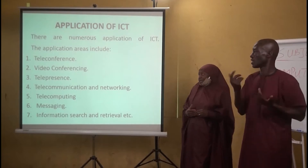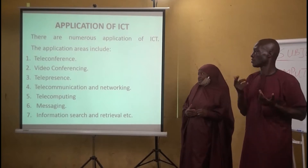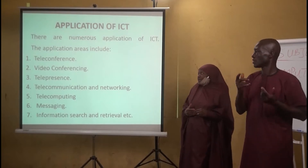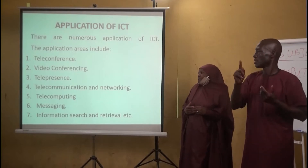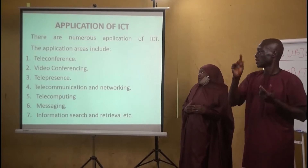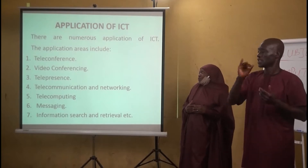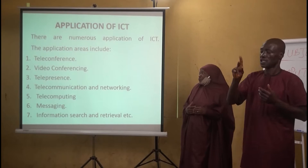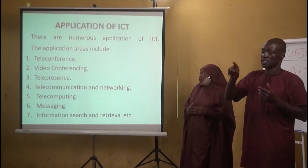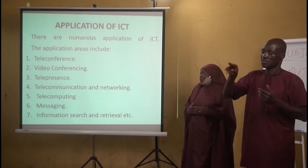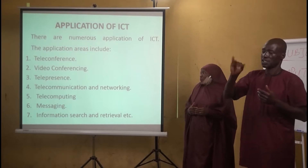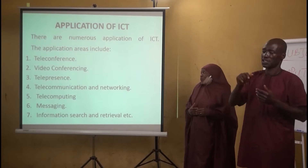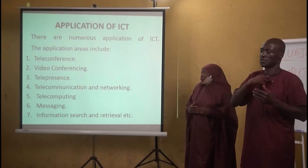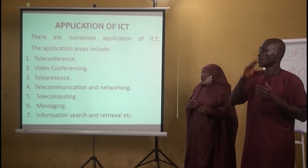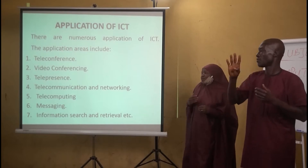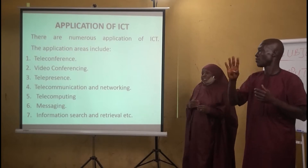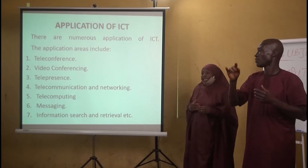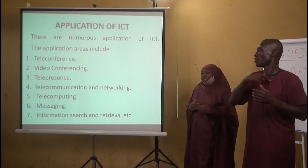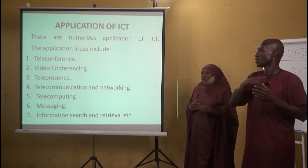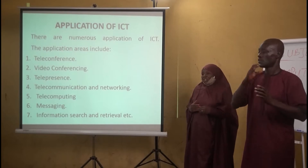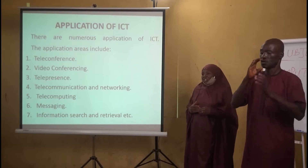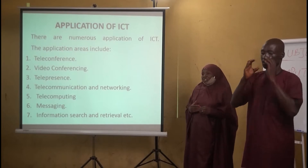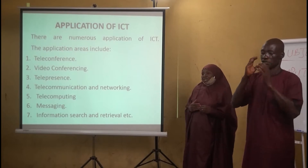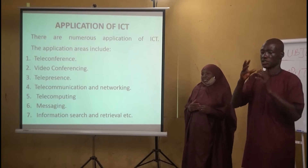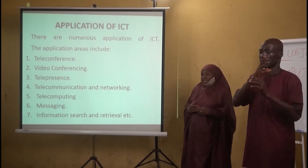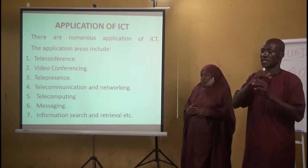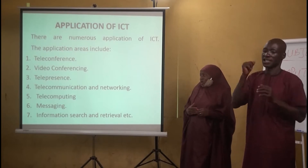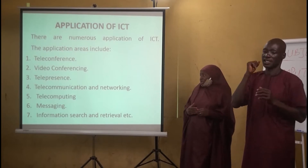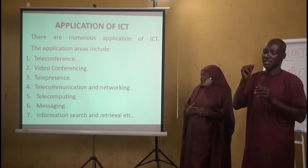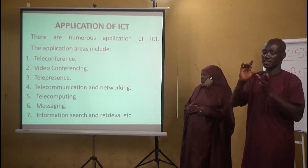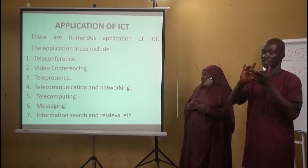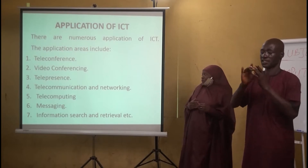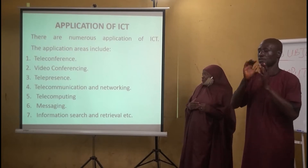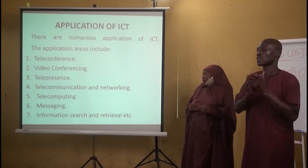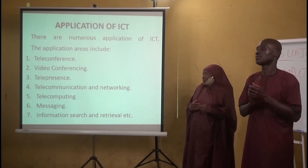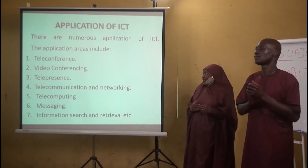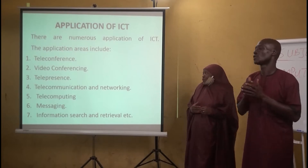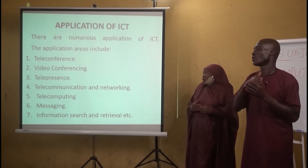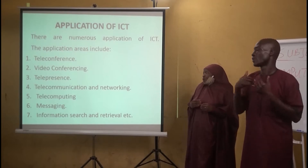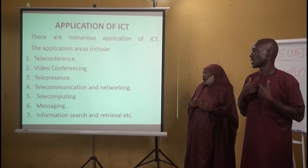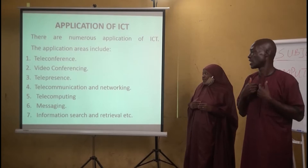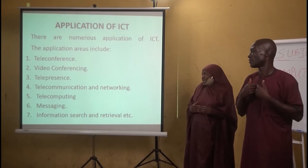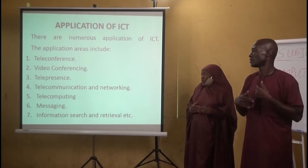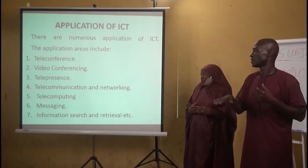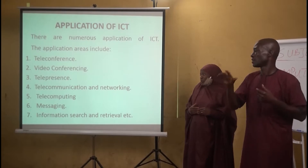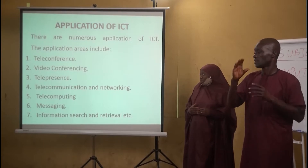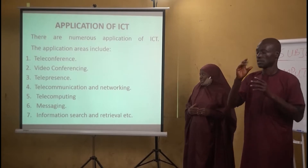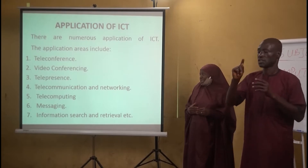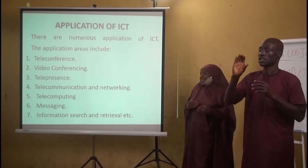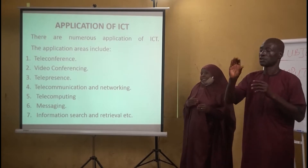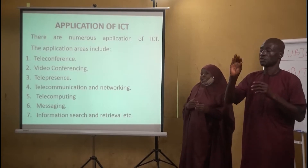telepresence. 4, we have telecommunication and networking. 5, we have telecomputing.